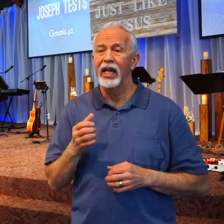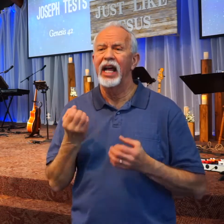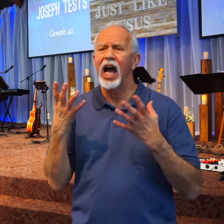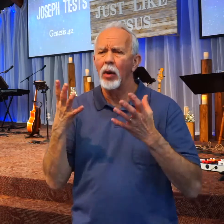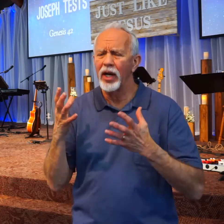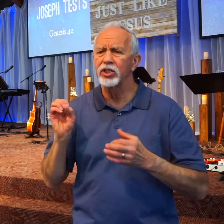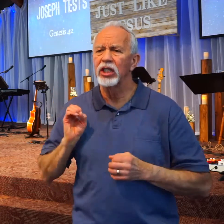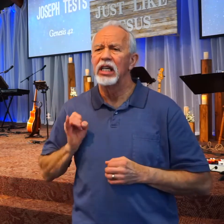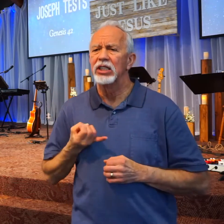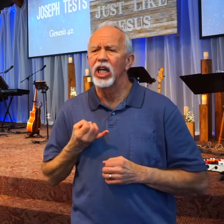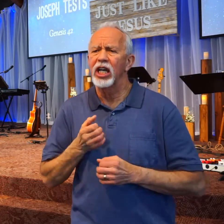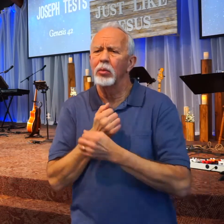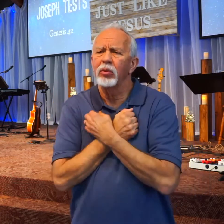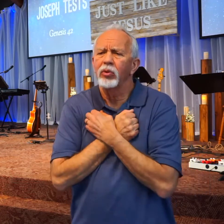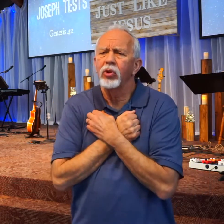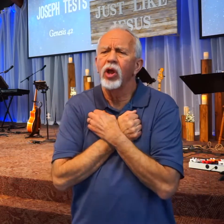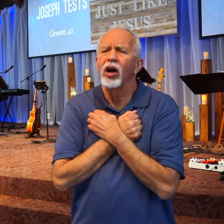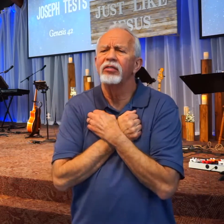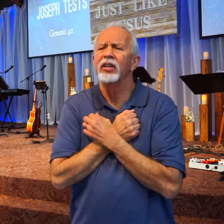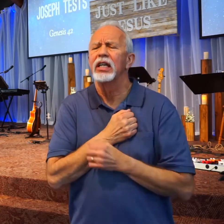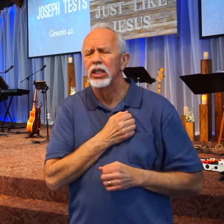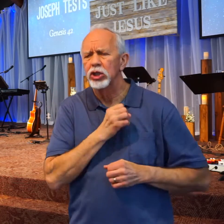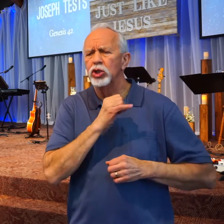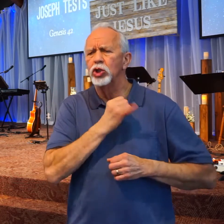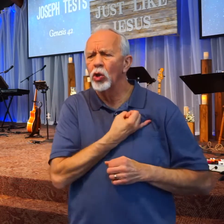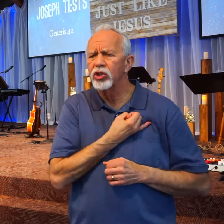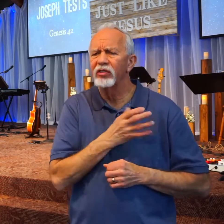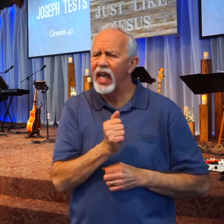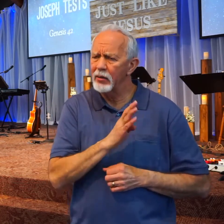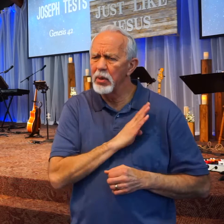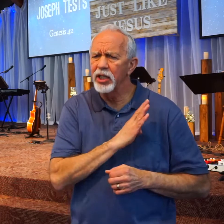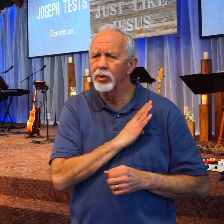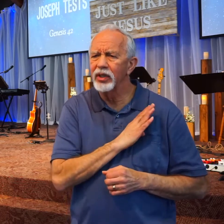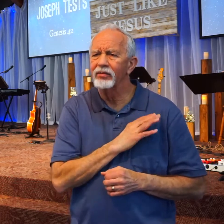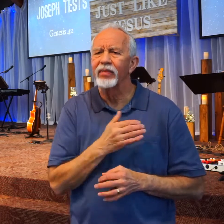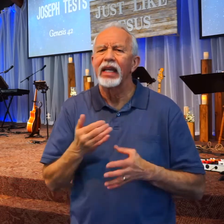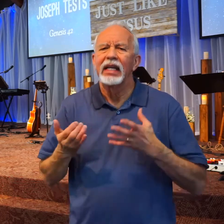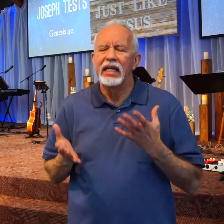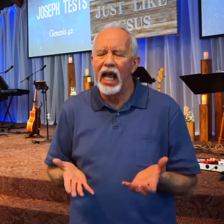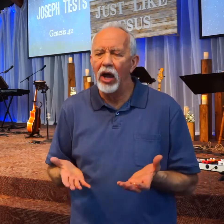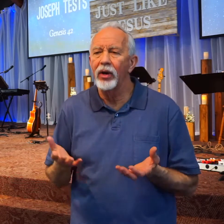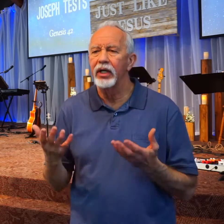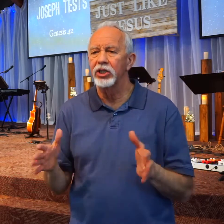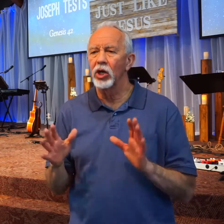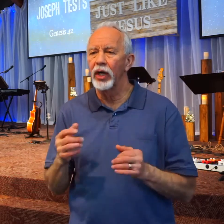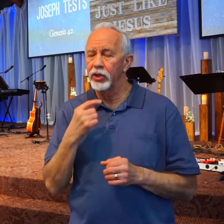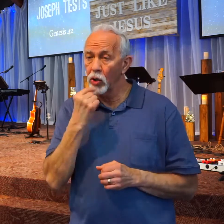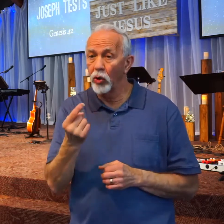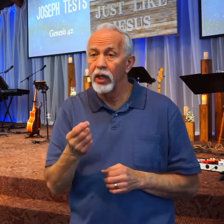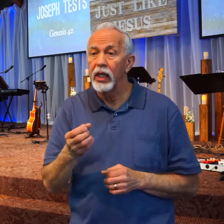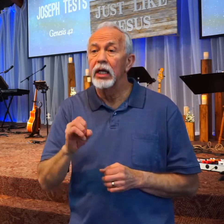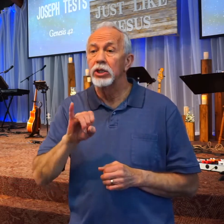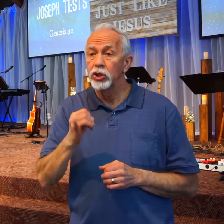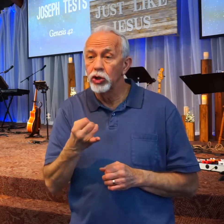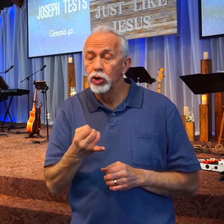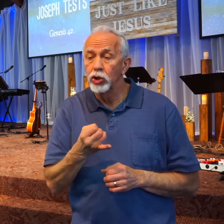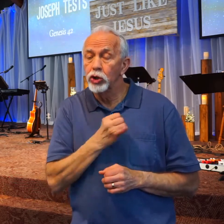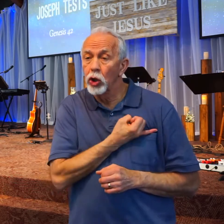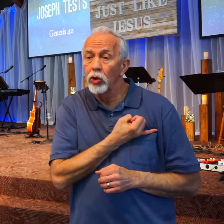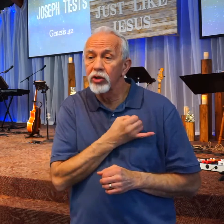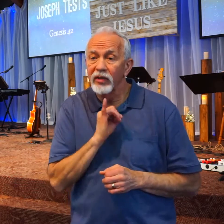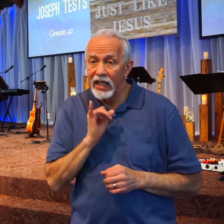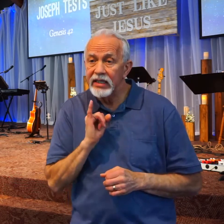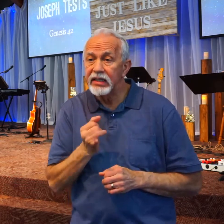by extension, he loved Benjamin. And now he's already been told Joseph is dead, even though he's